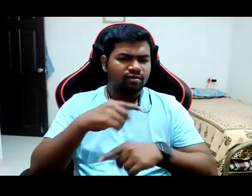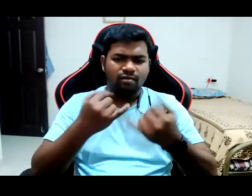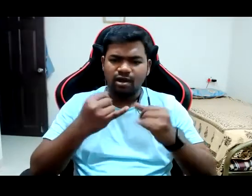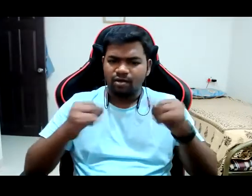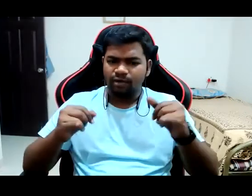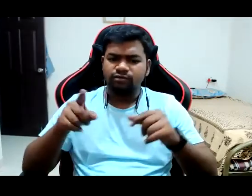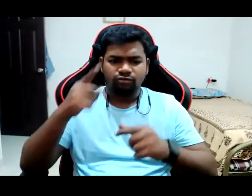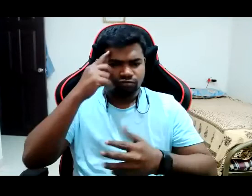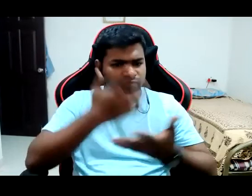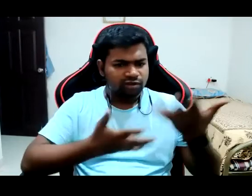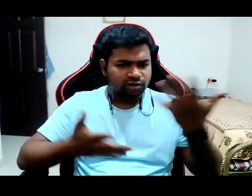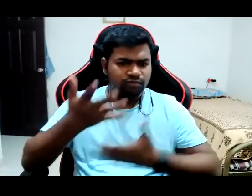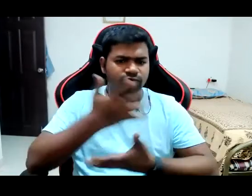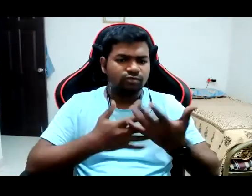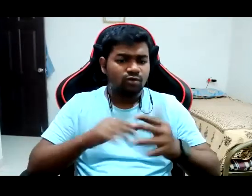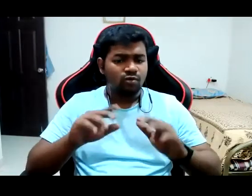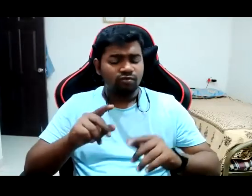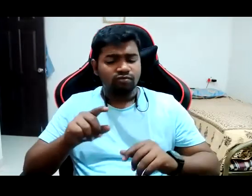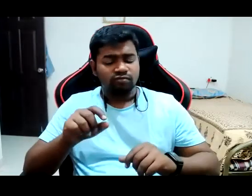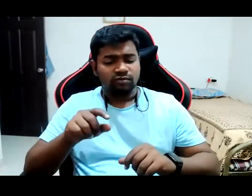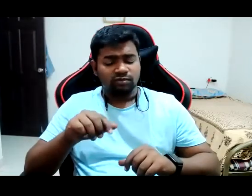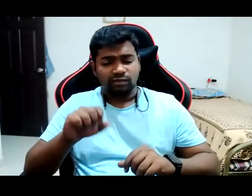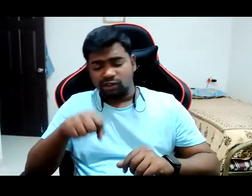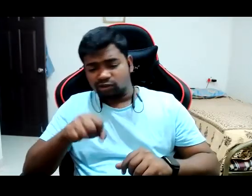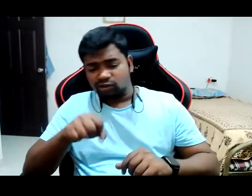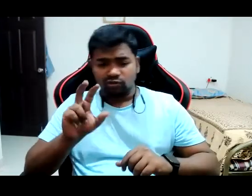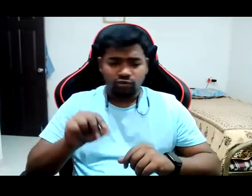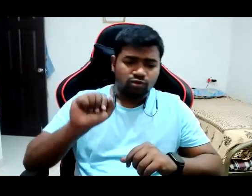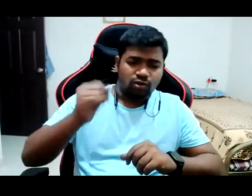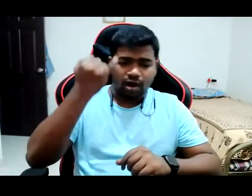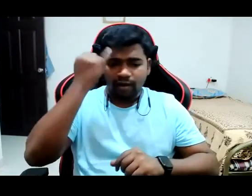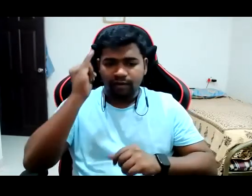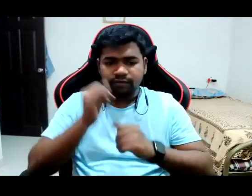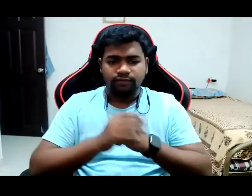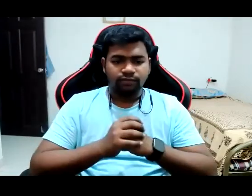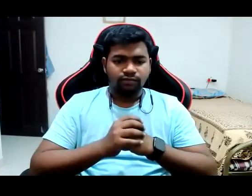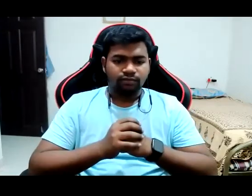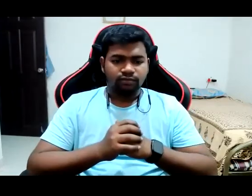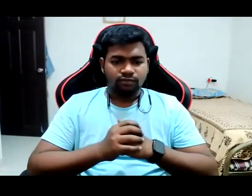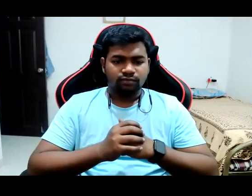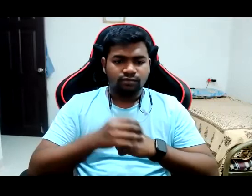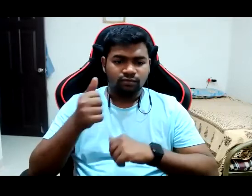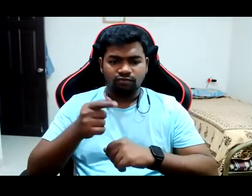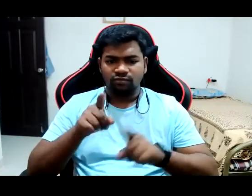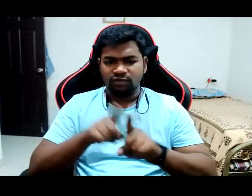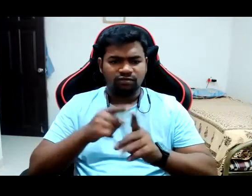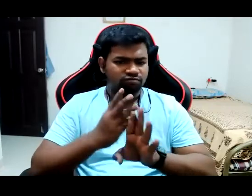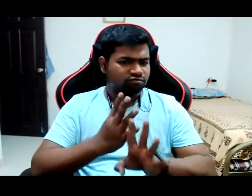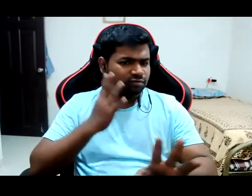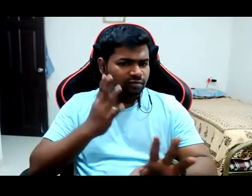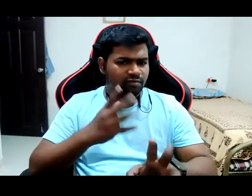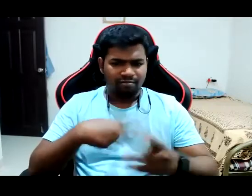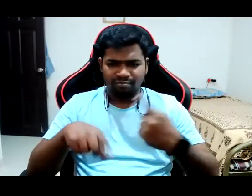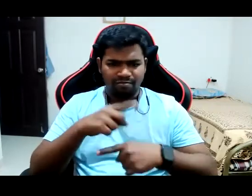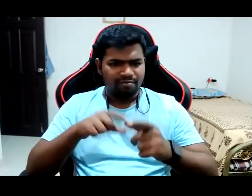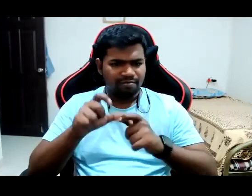make a decision and determine whether or not your idea, was aligned with one of the themes that we had. So,